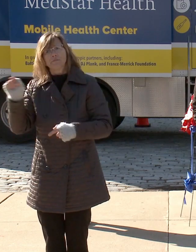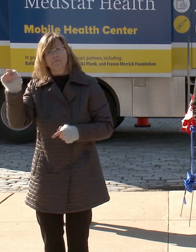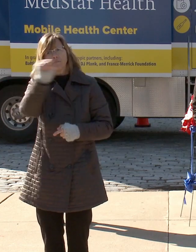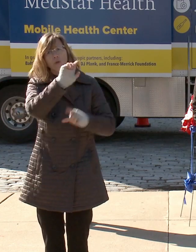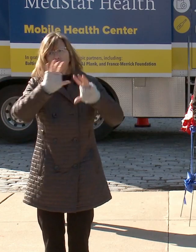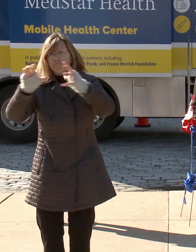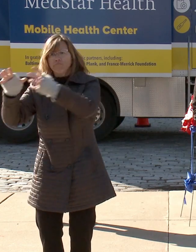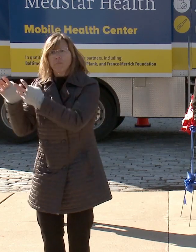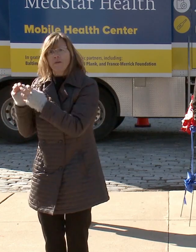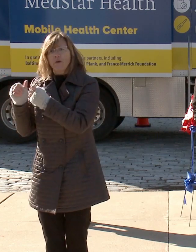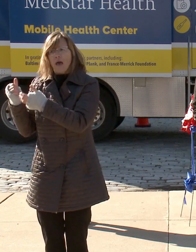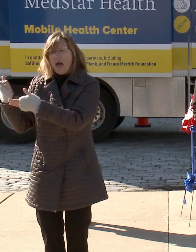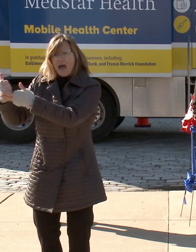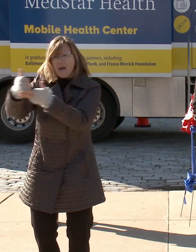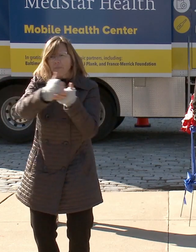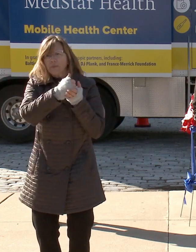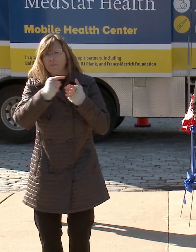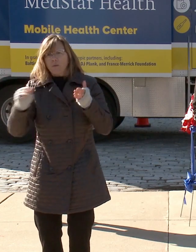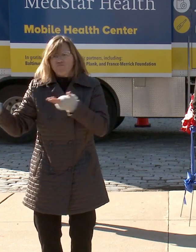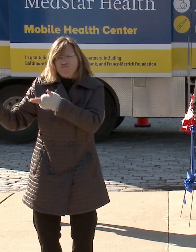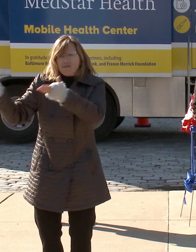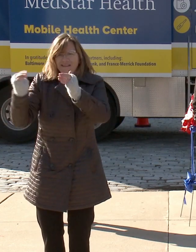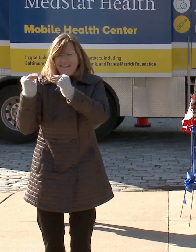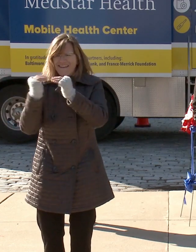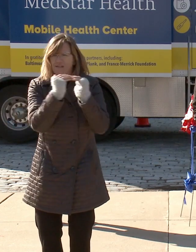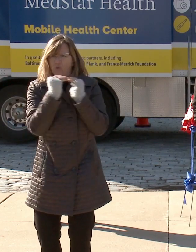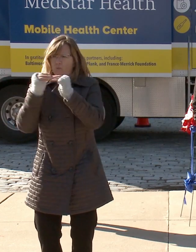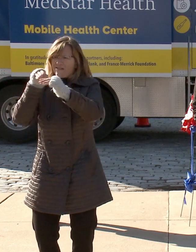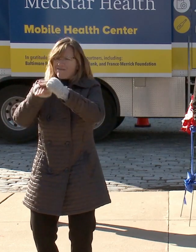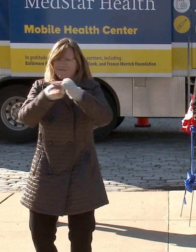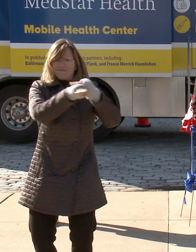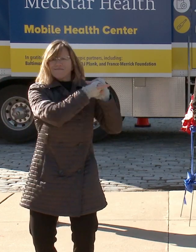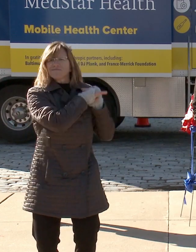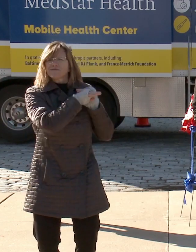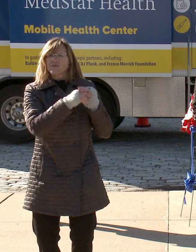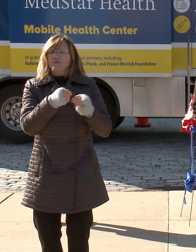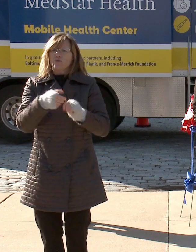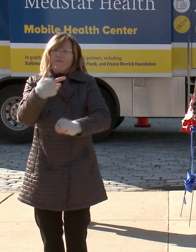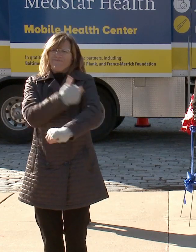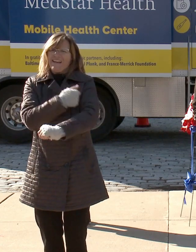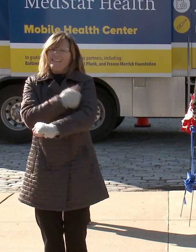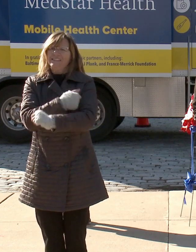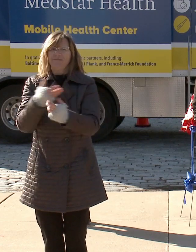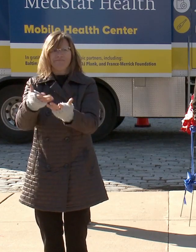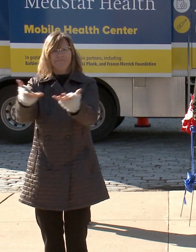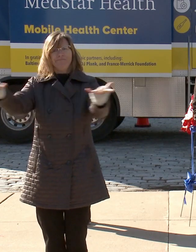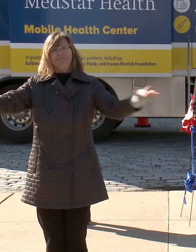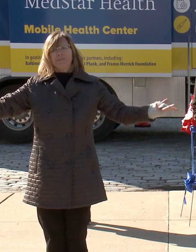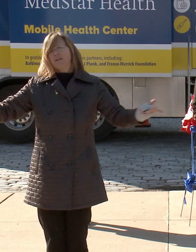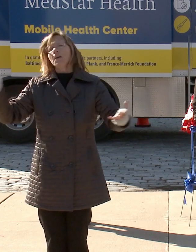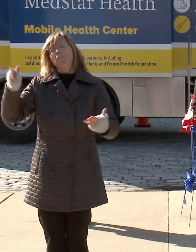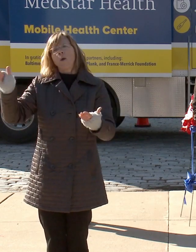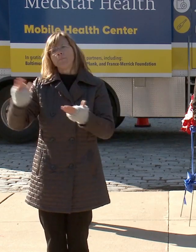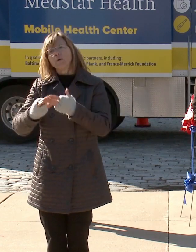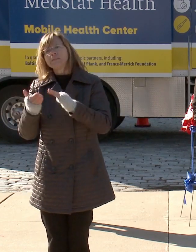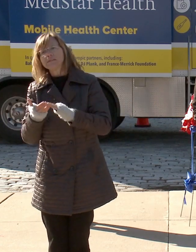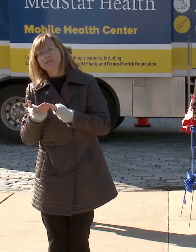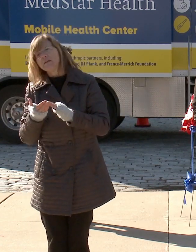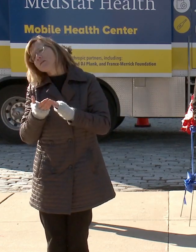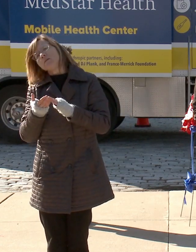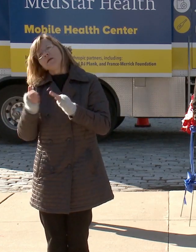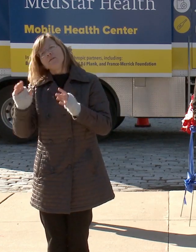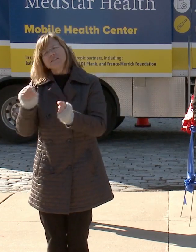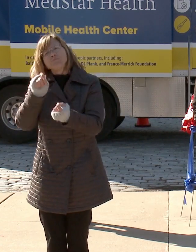to help to bring equitable distribution of this vaccine to Baltimore City residents, particularly